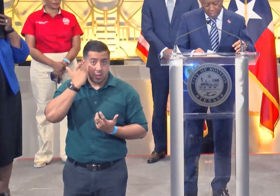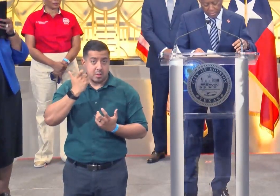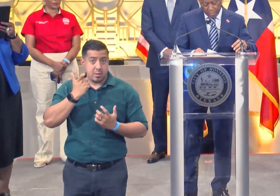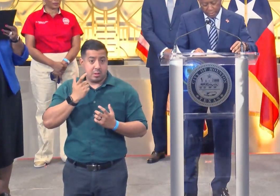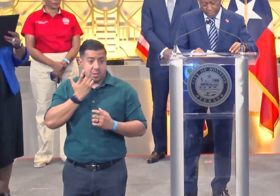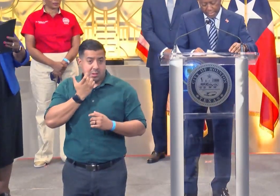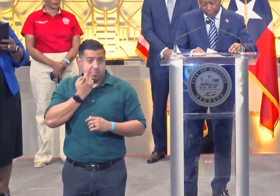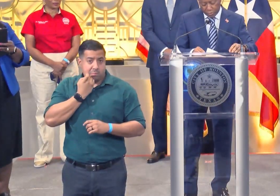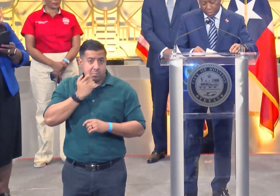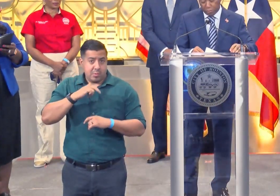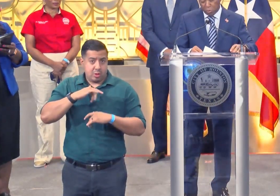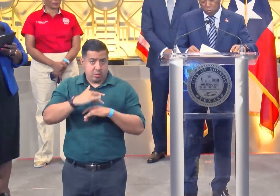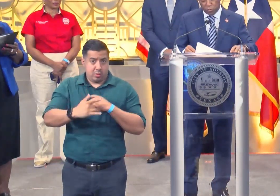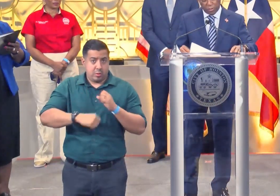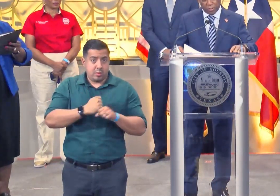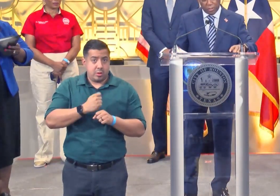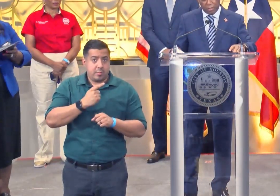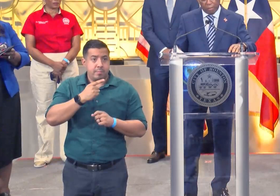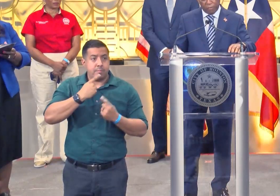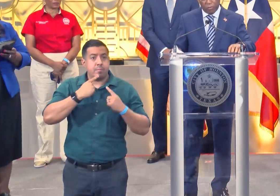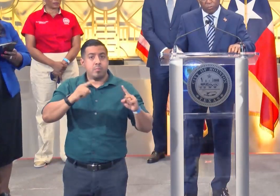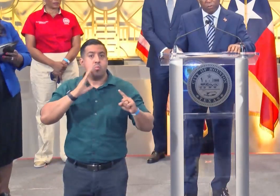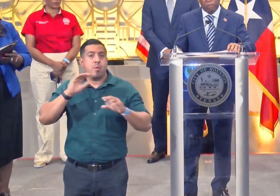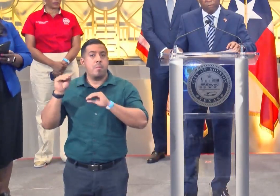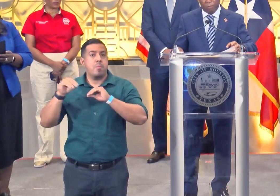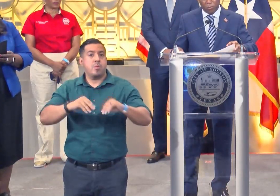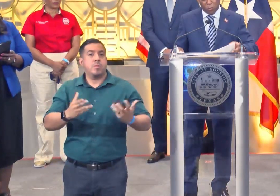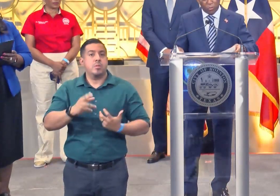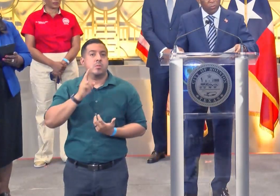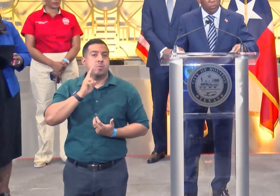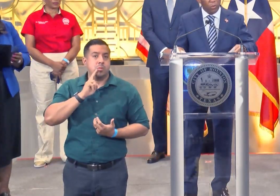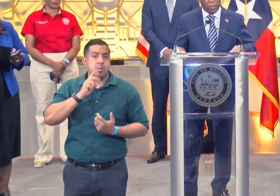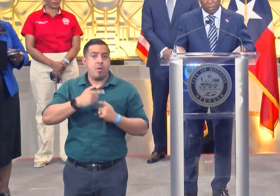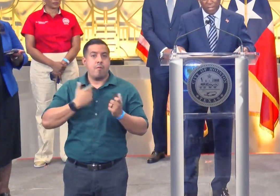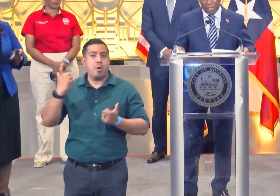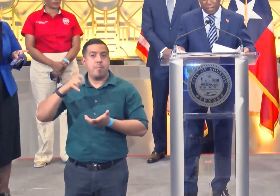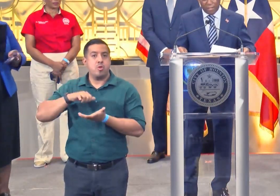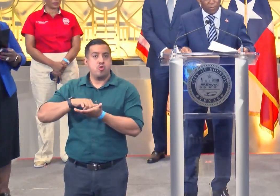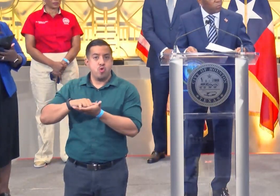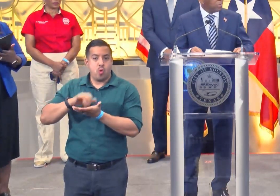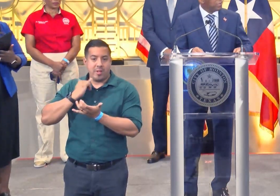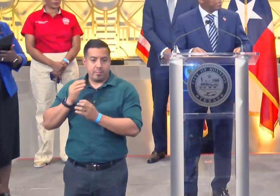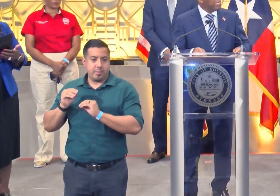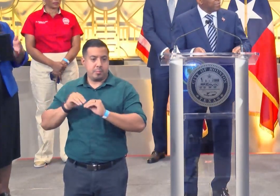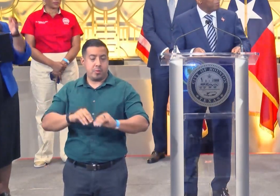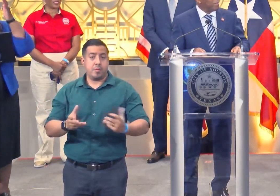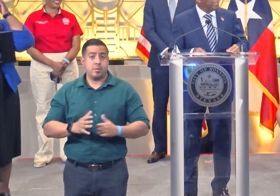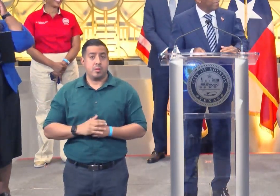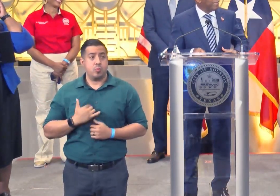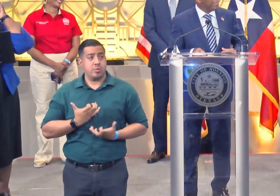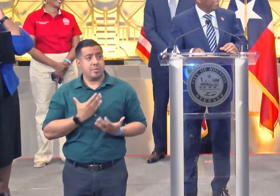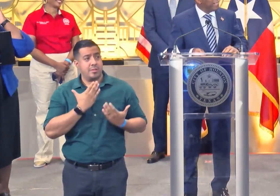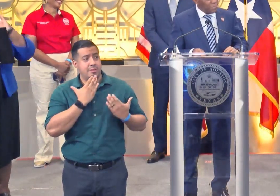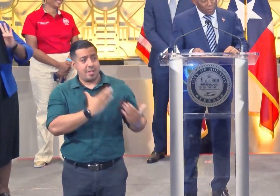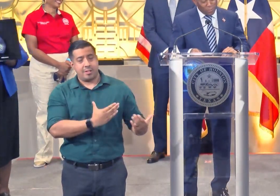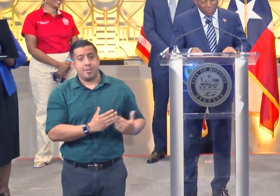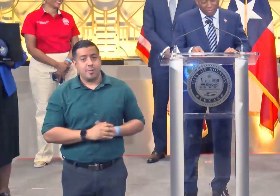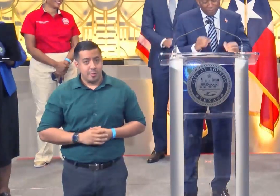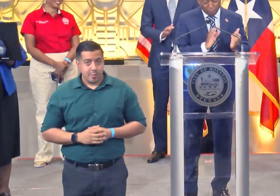50 announced his move to the city of Houston from New York, and want to say thank you, man.